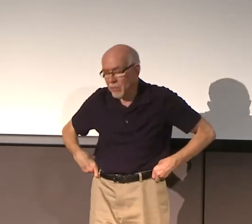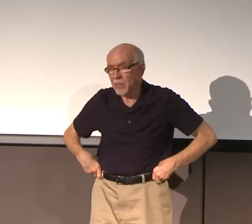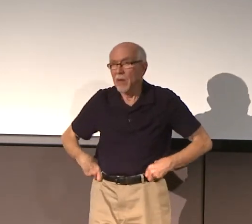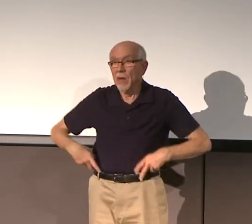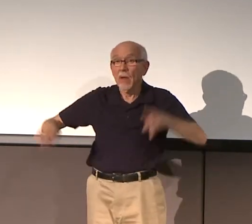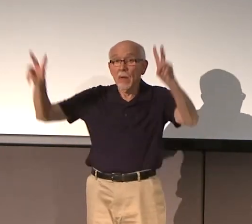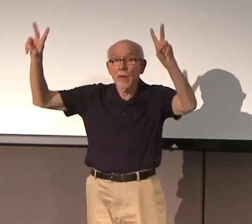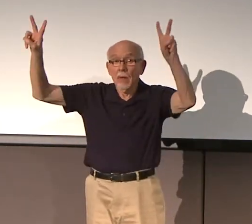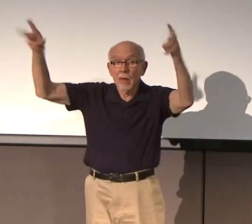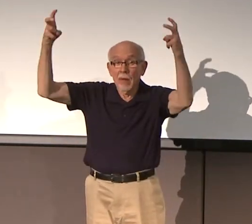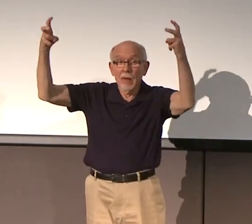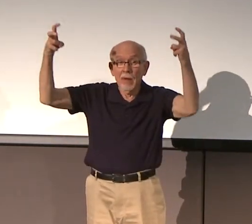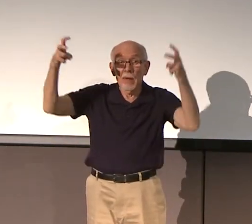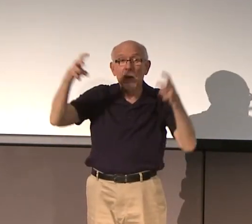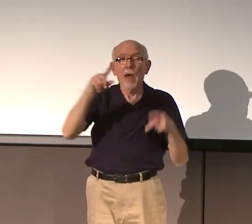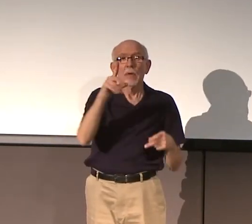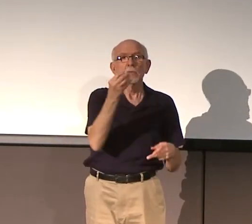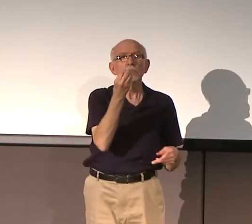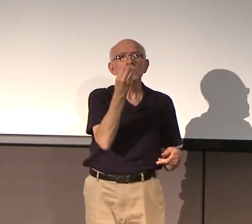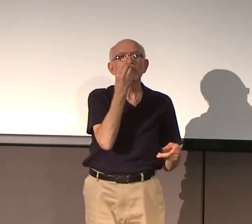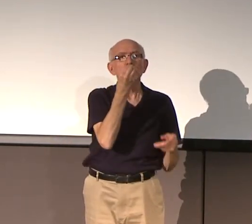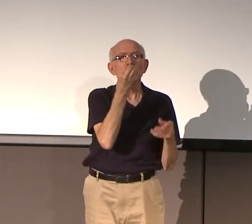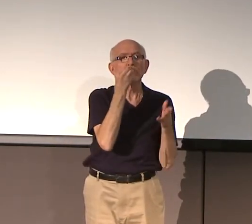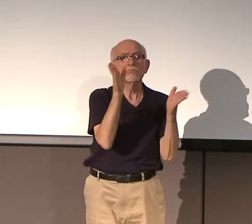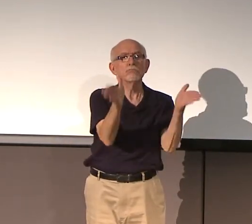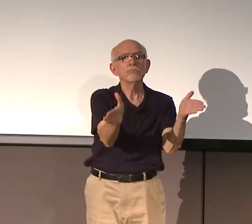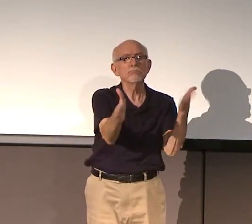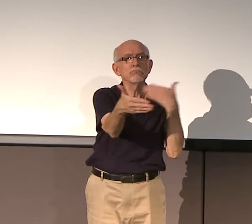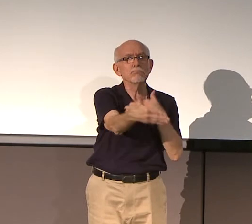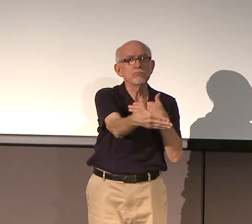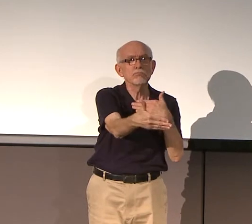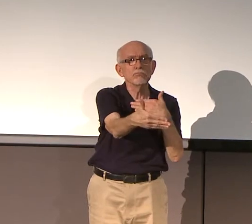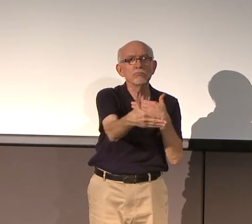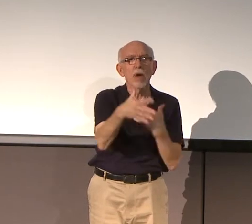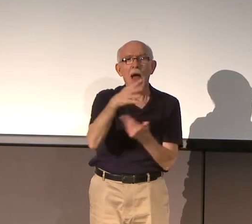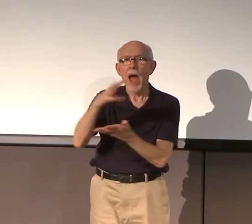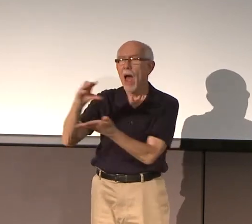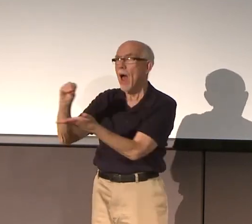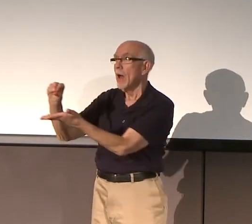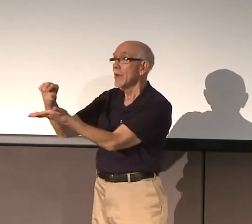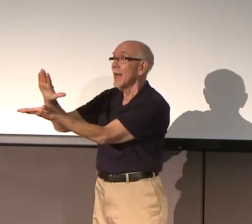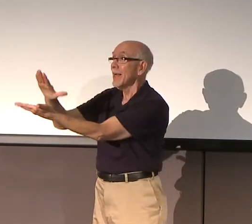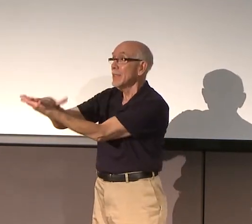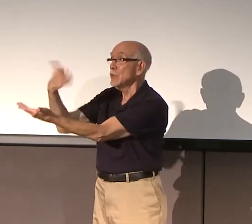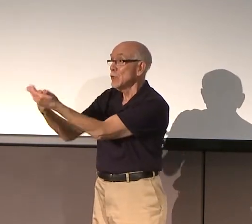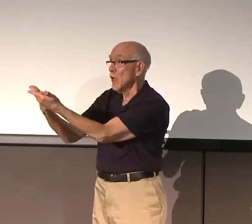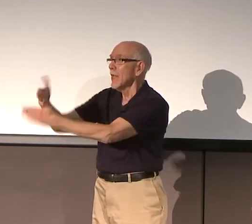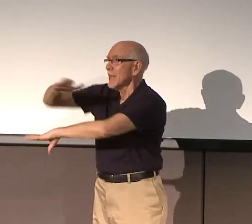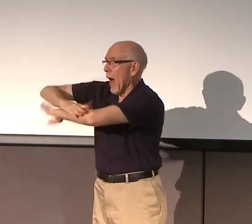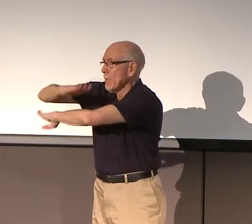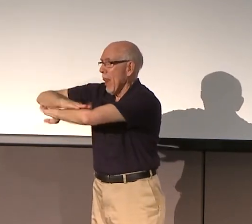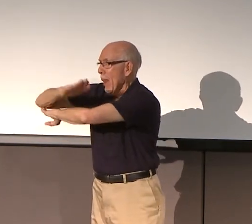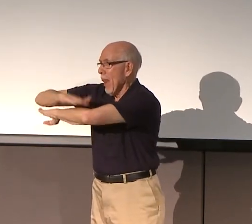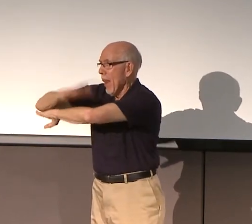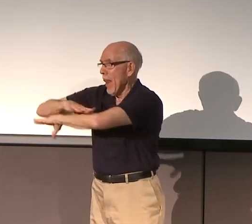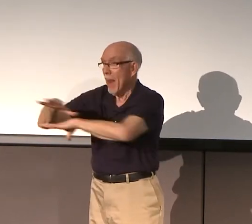felt connected to this poem. And it's called Dining Room and Kitchen Table.